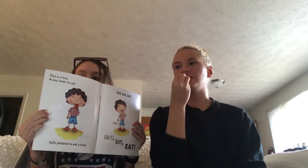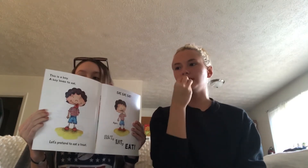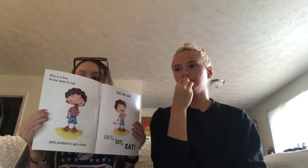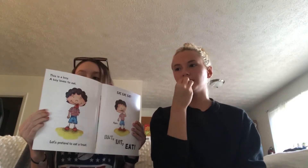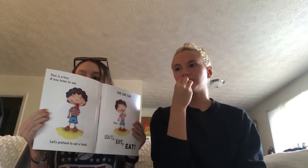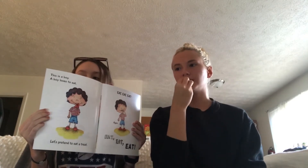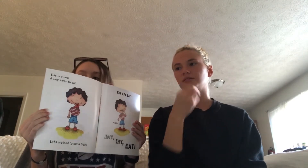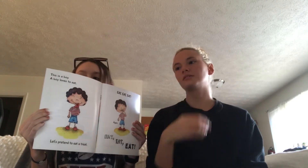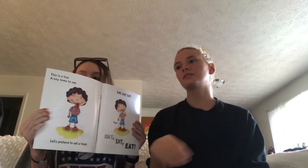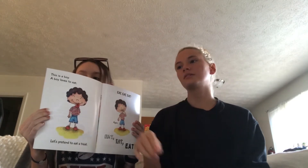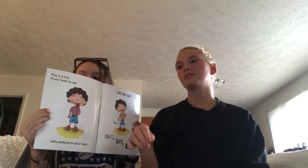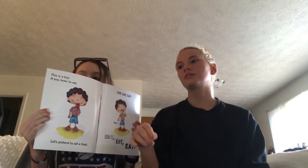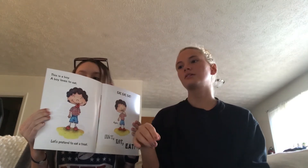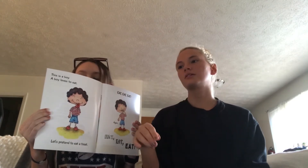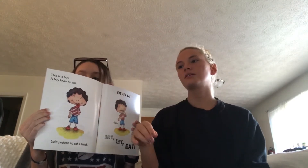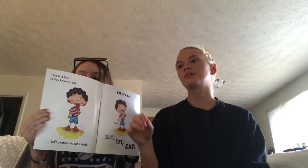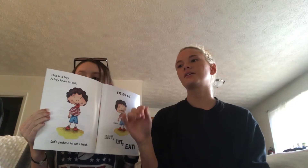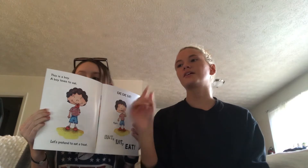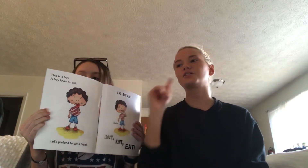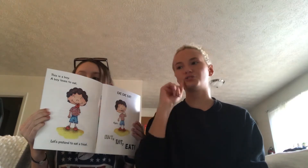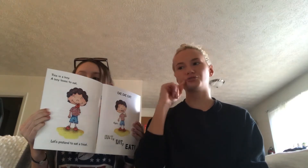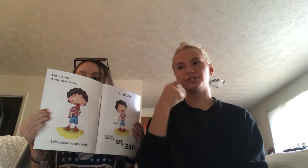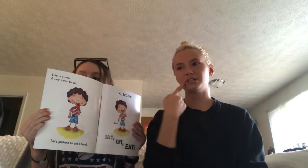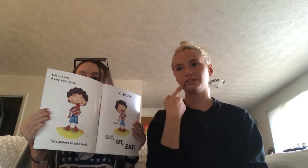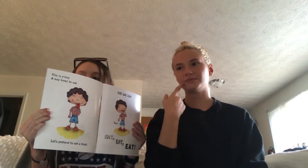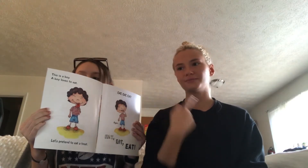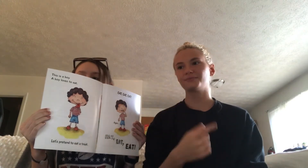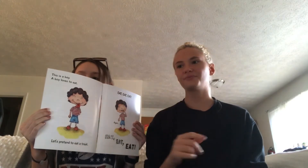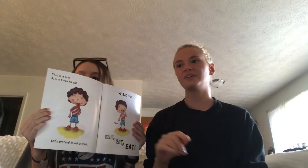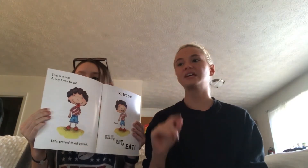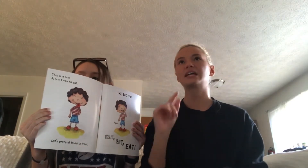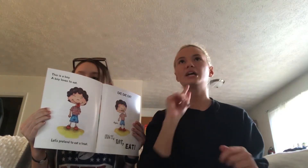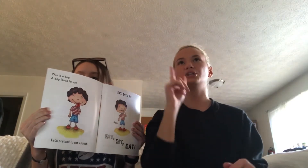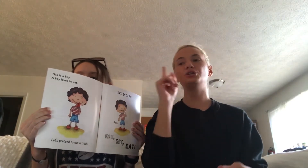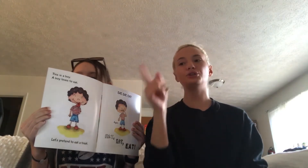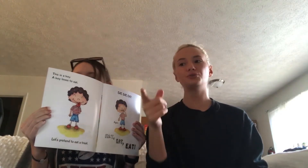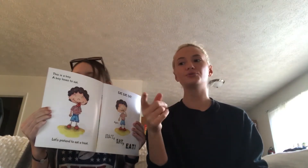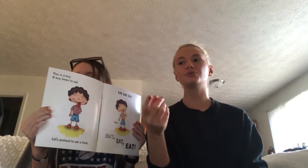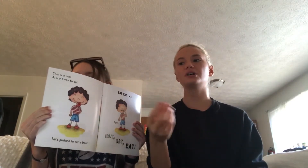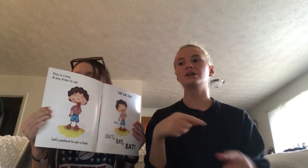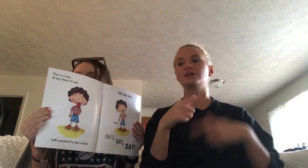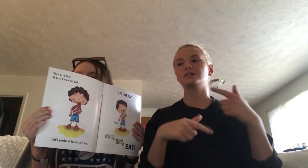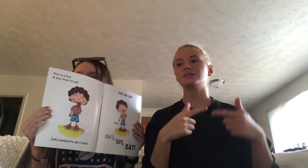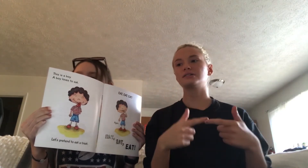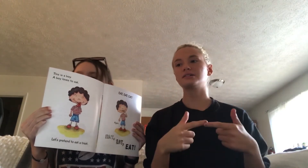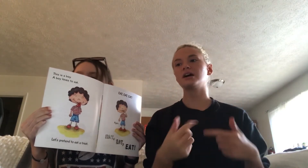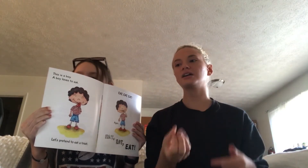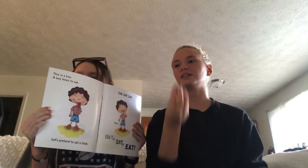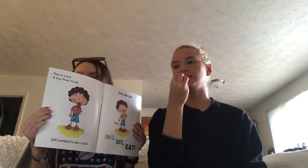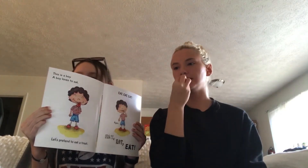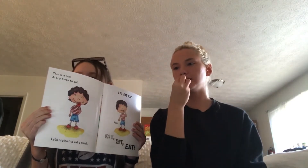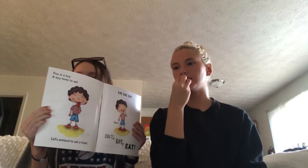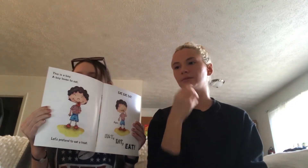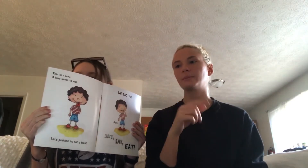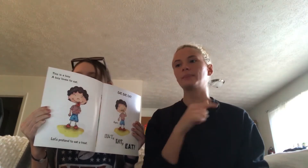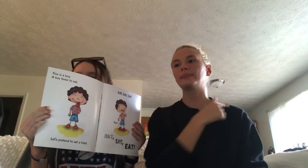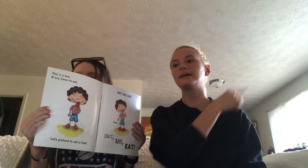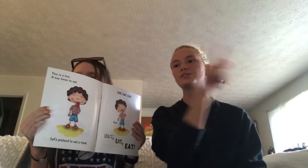eat a treat. Can you sign eat? Let's